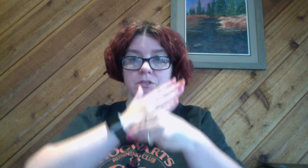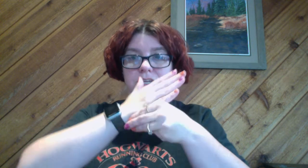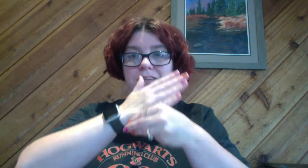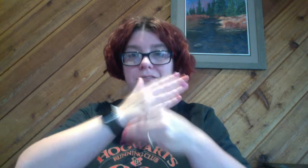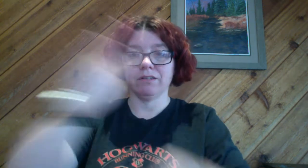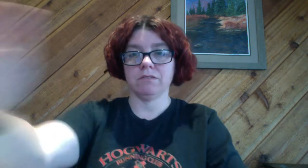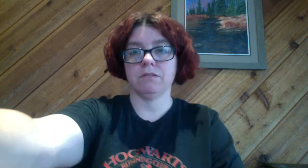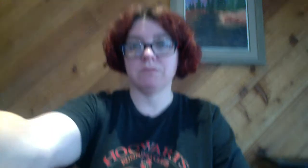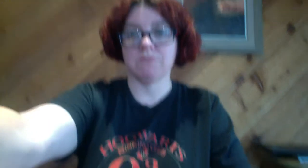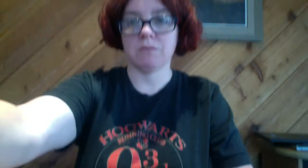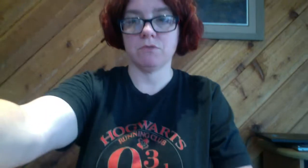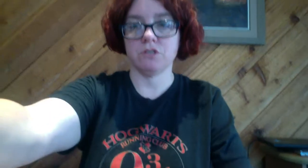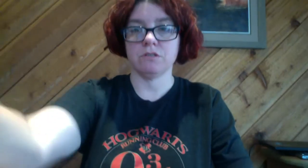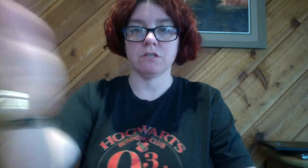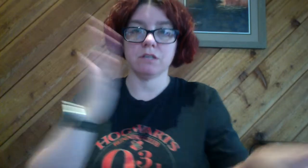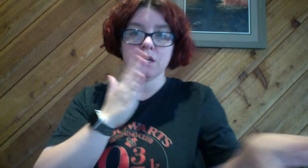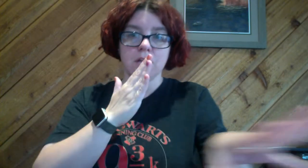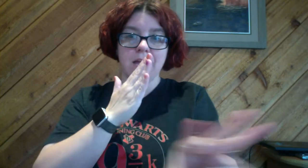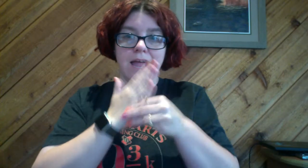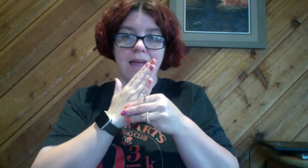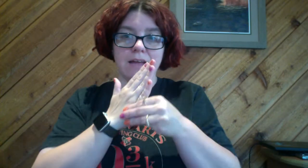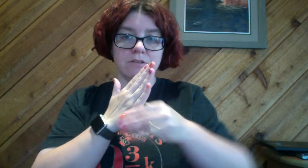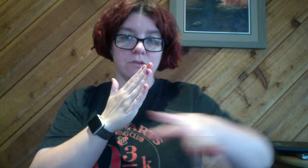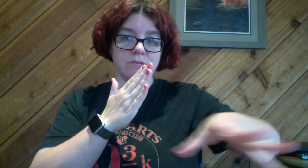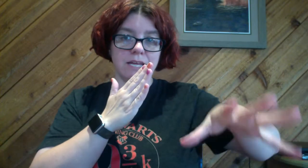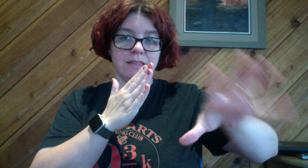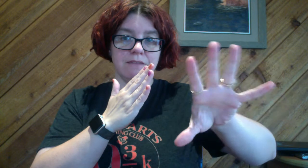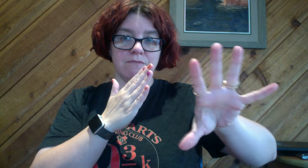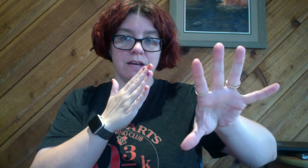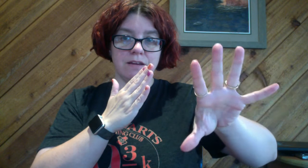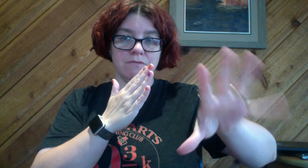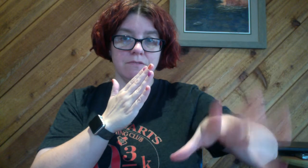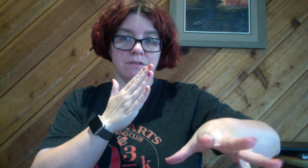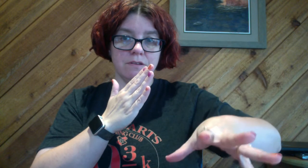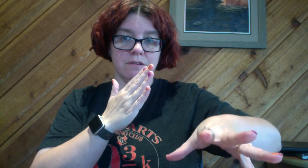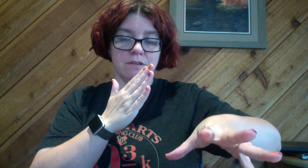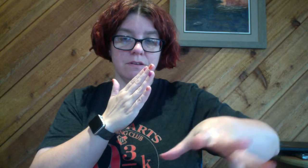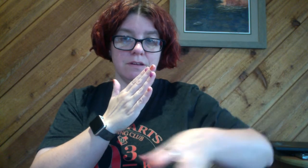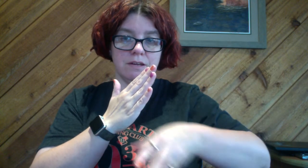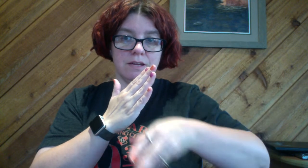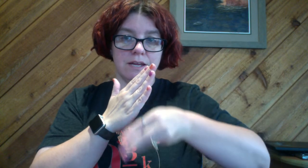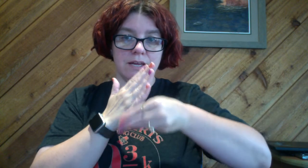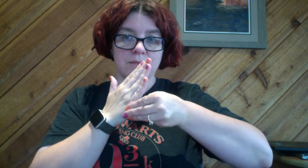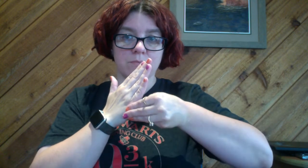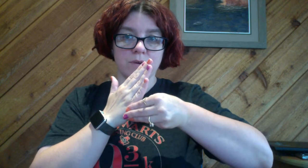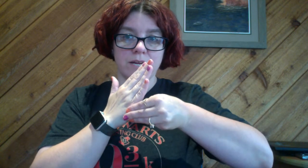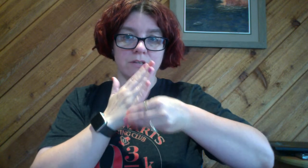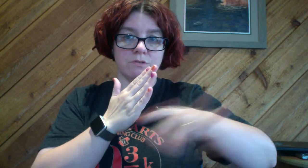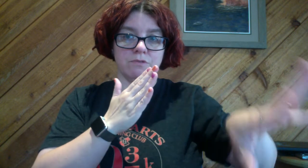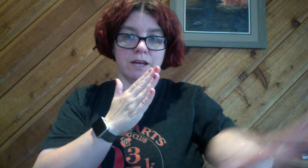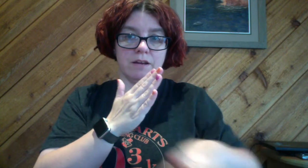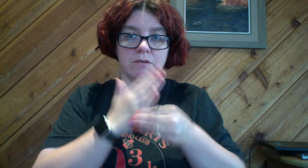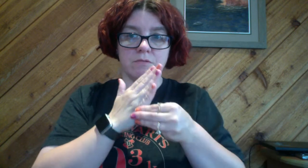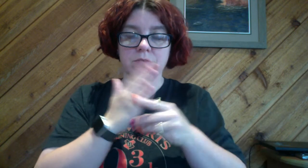you can't really see it. Oh, let me see if I can push so you can see. Add. So I'm taking that 5, and I'm bringing it to a flat O, and it's